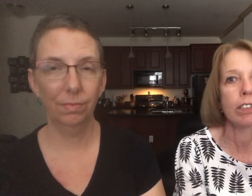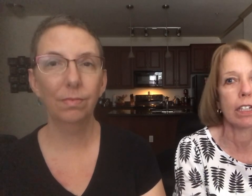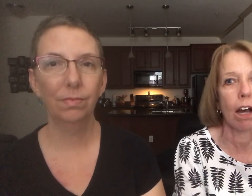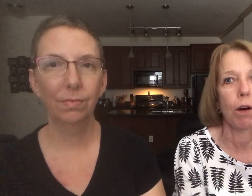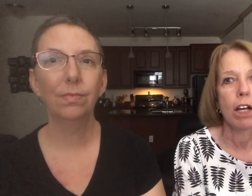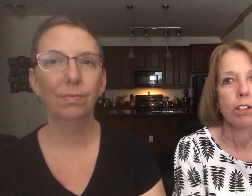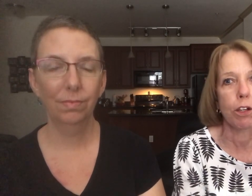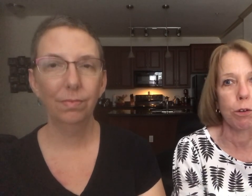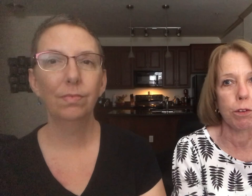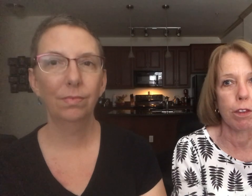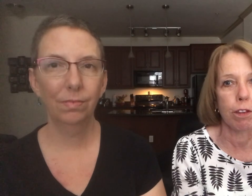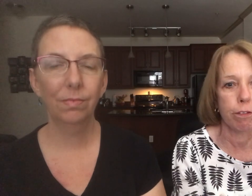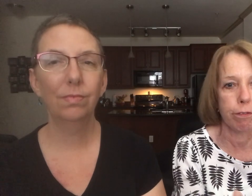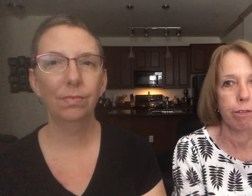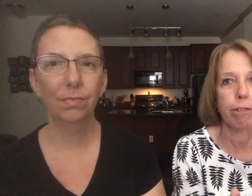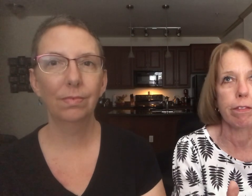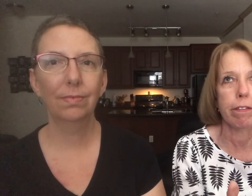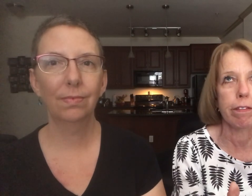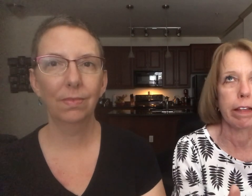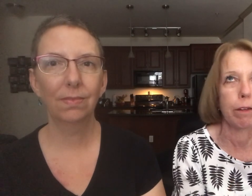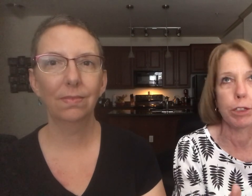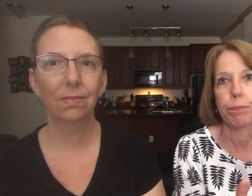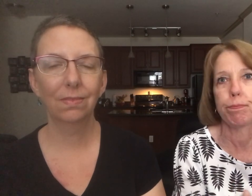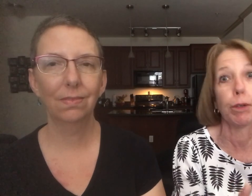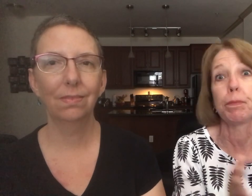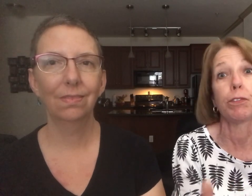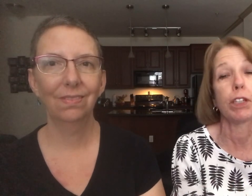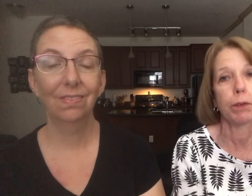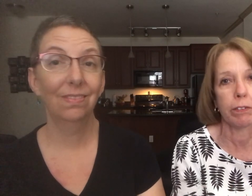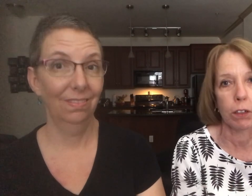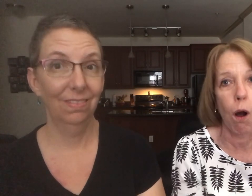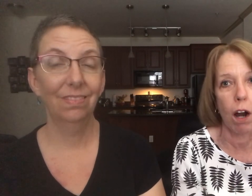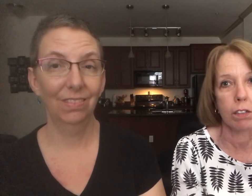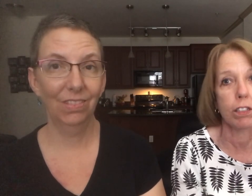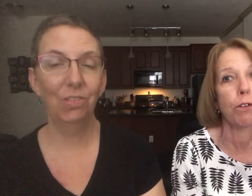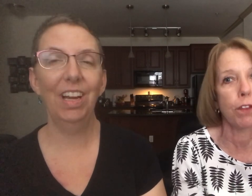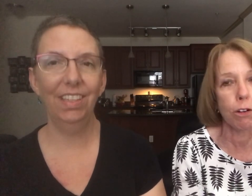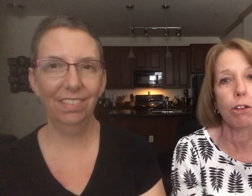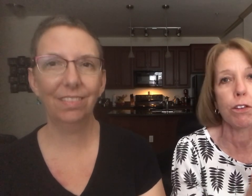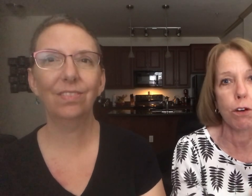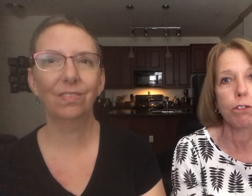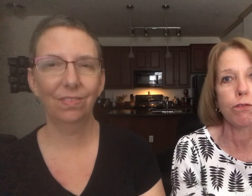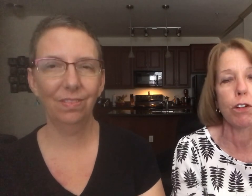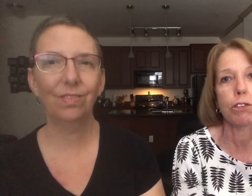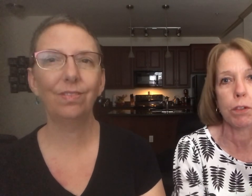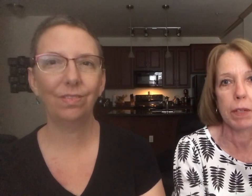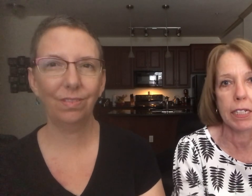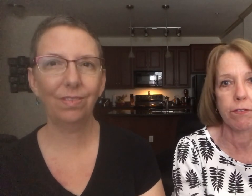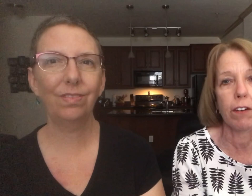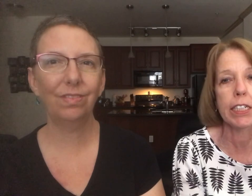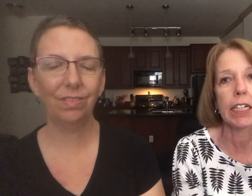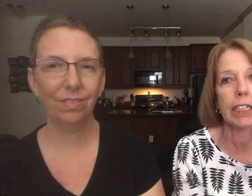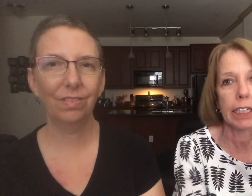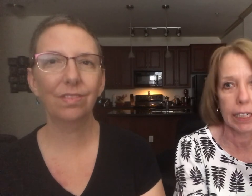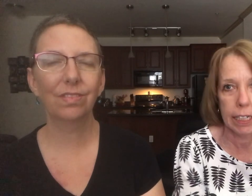ago. So it was built before there were even cars. So right. Those roads could be very tiny, like inner